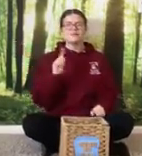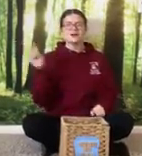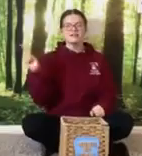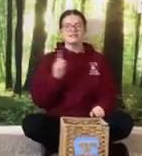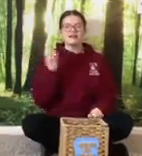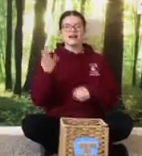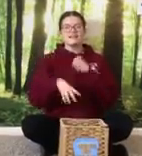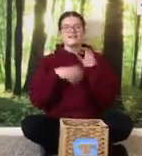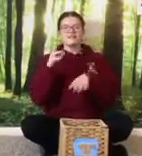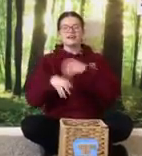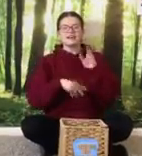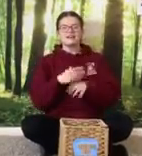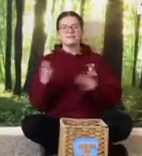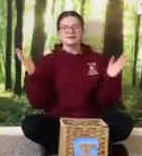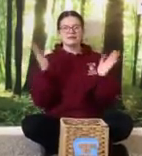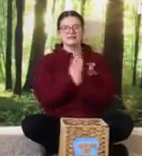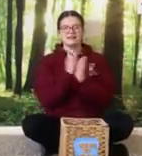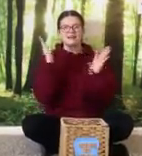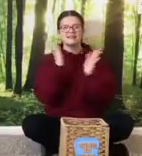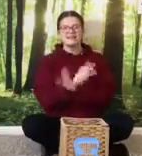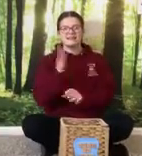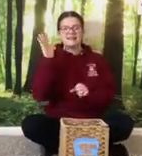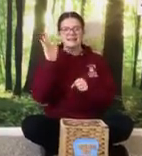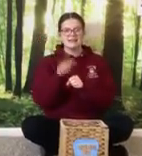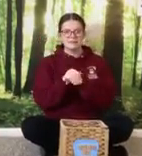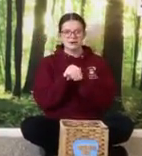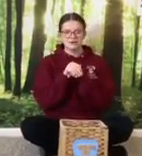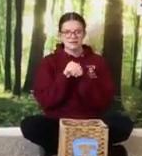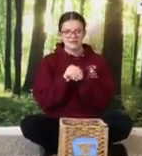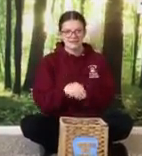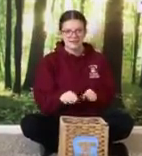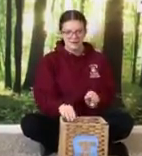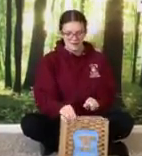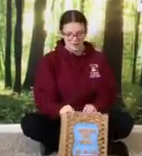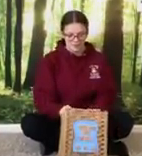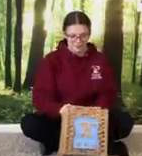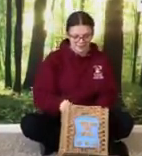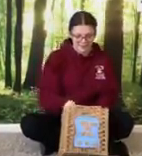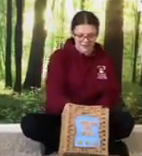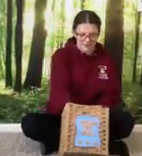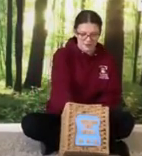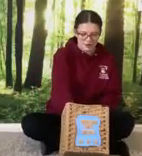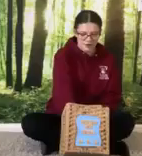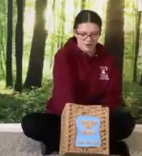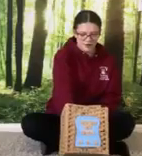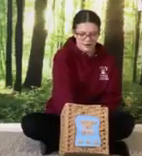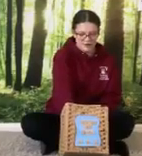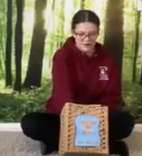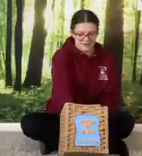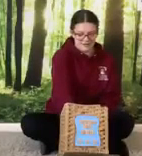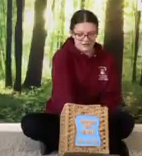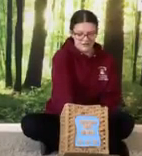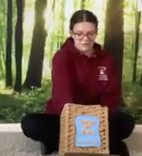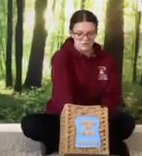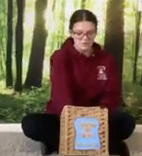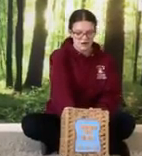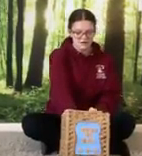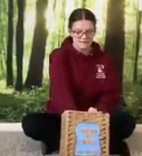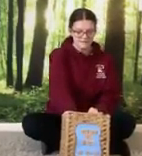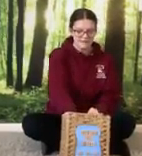What kind of animal is hiding in the box? What's this one? It's another small one.